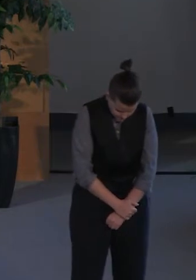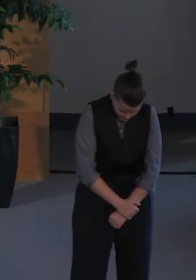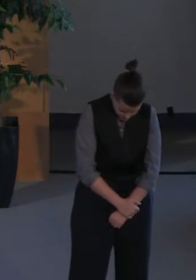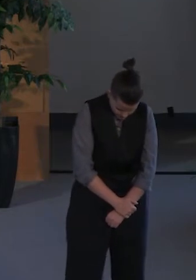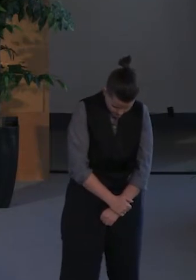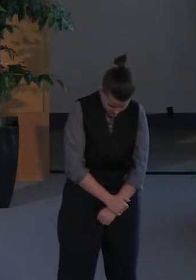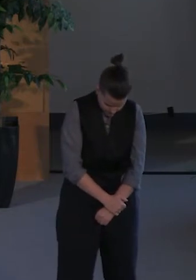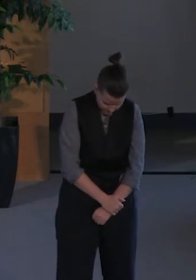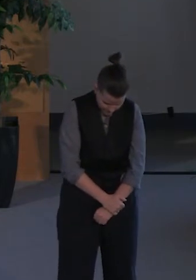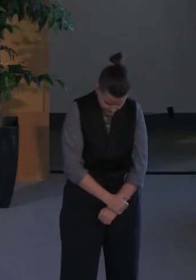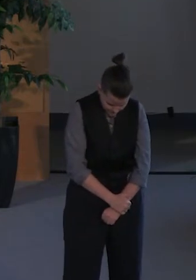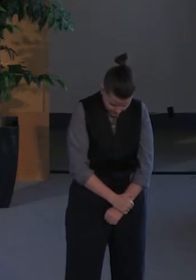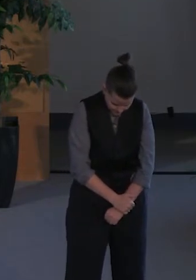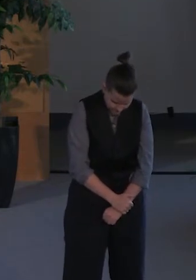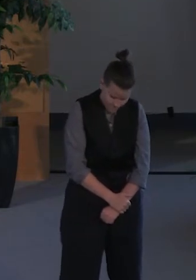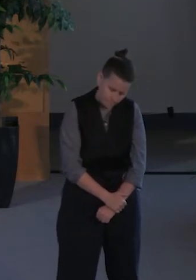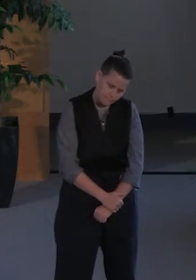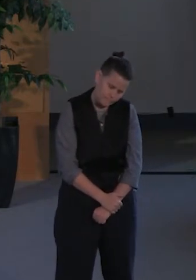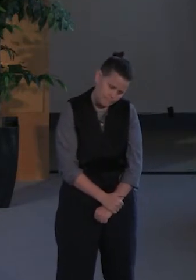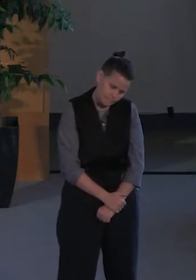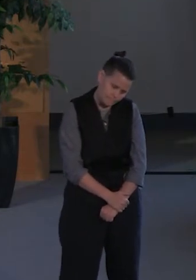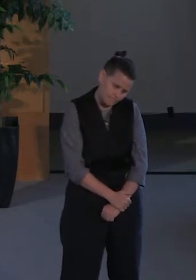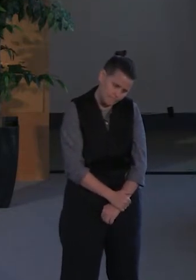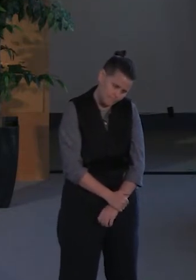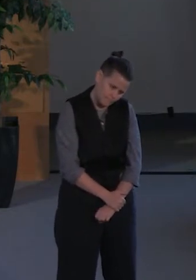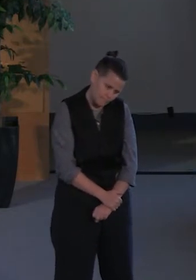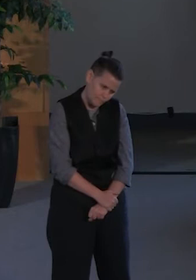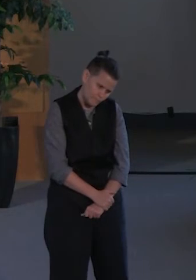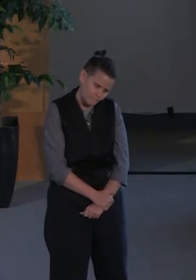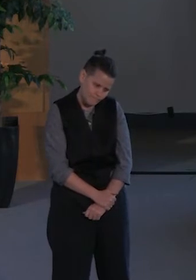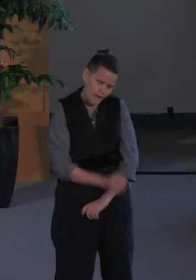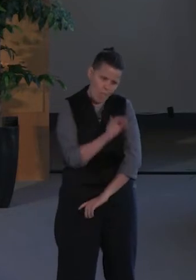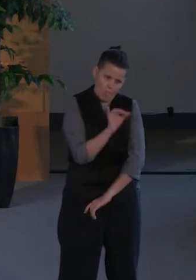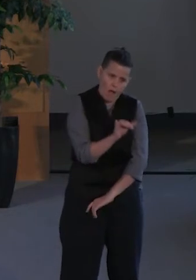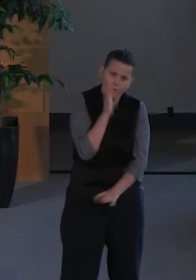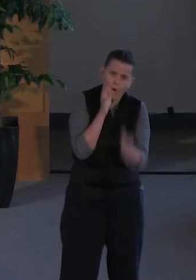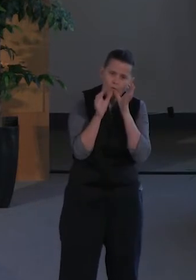And the conversation is, I see your divinity.